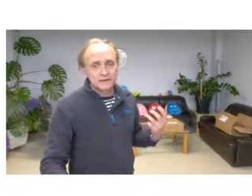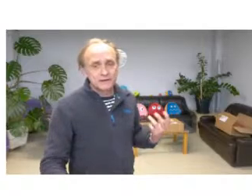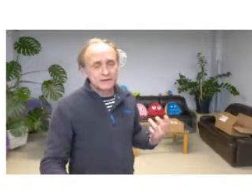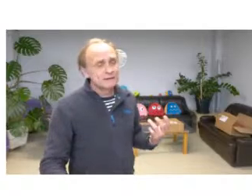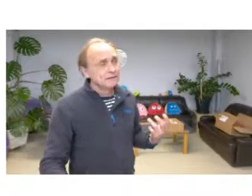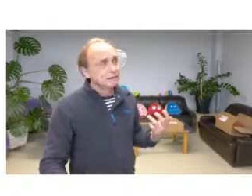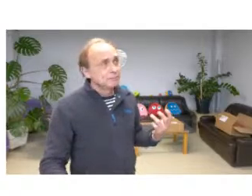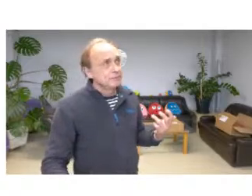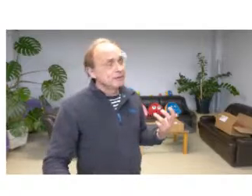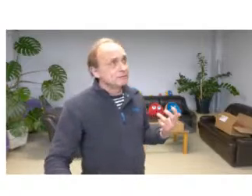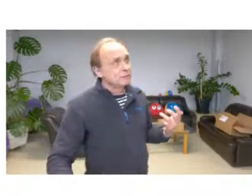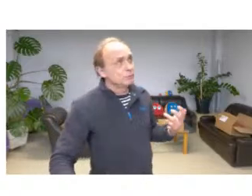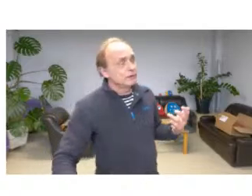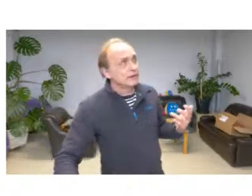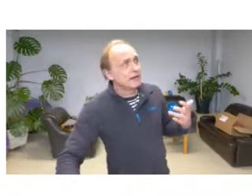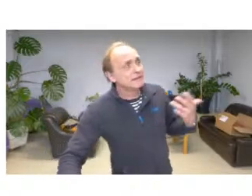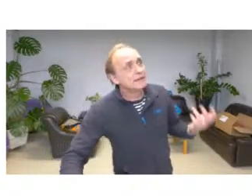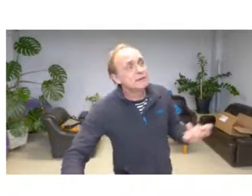to